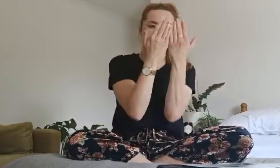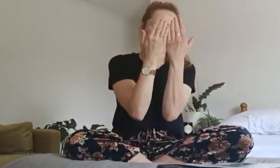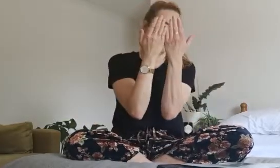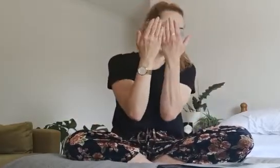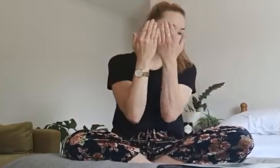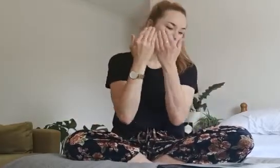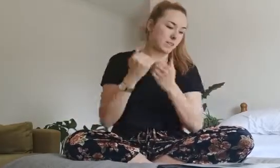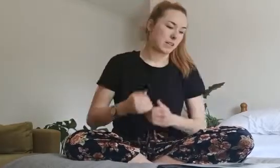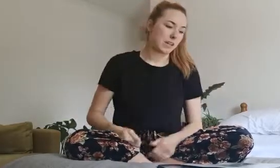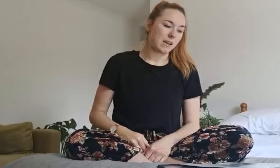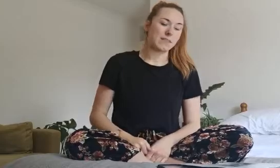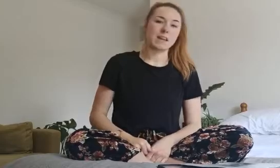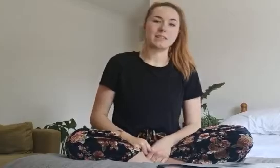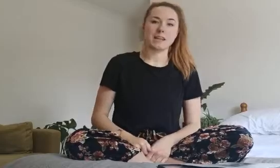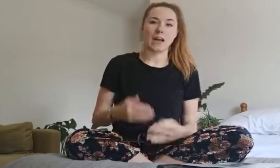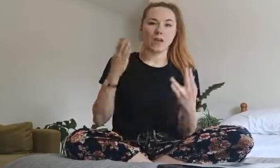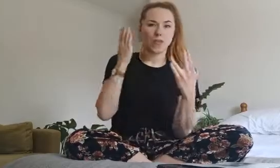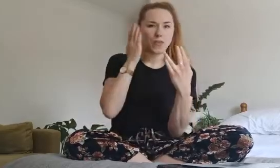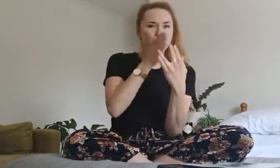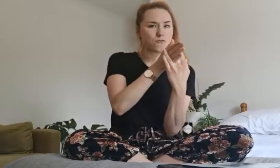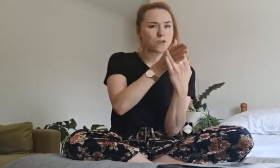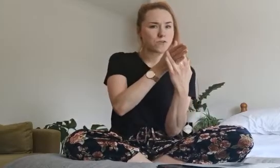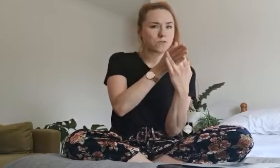night. They sat through